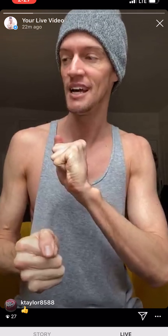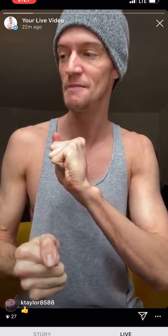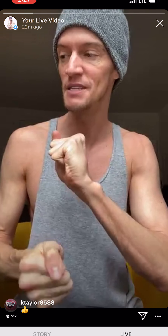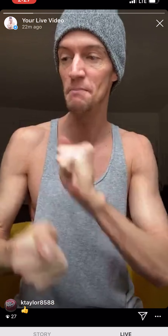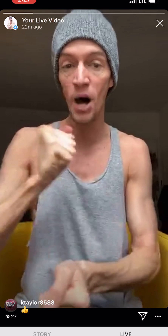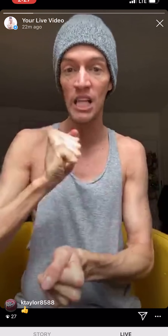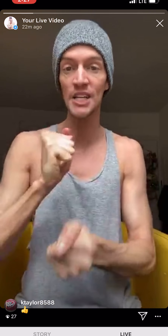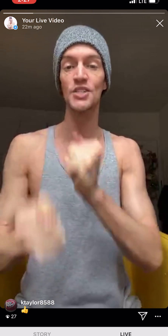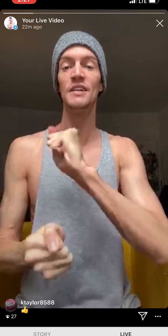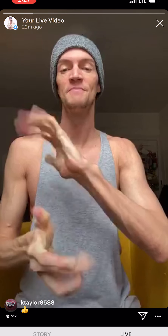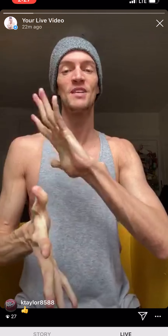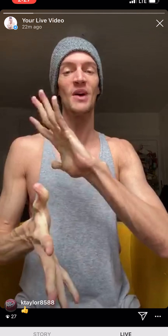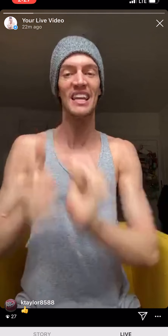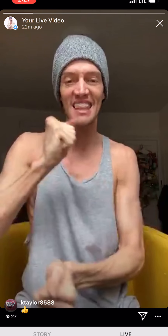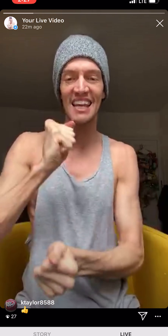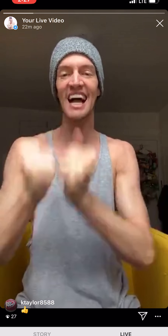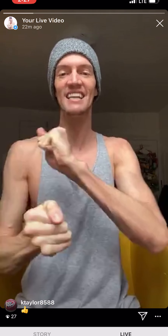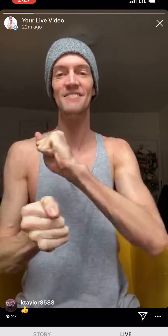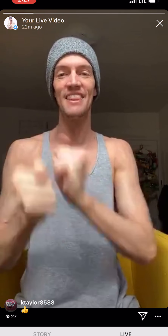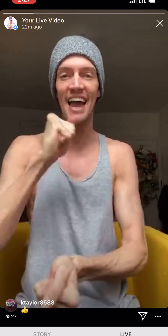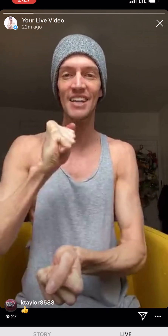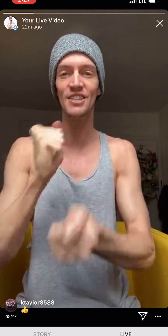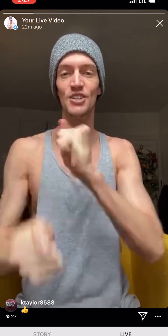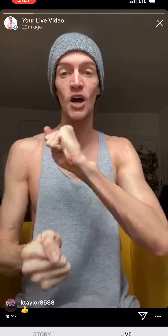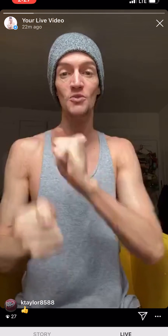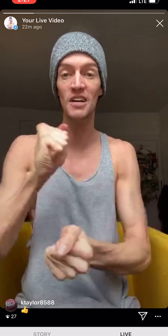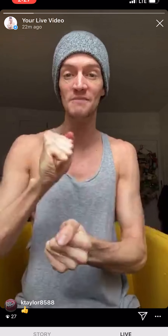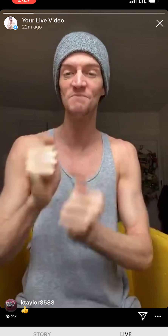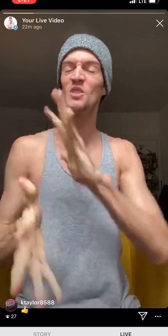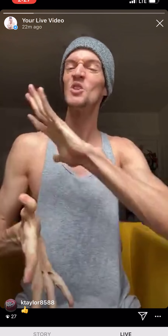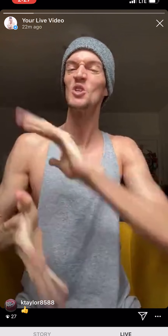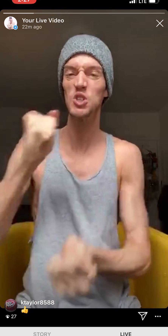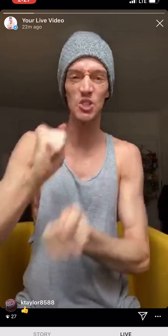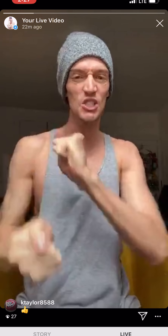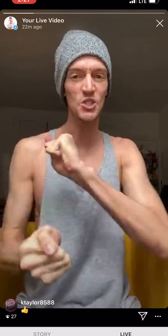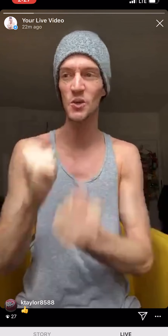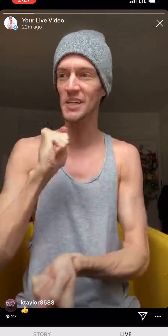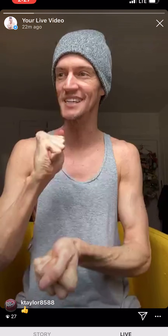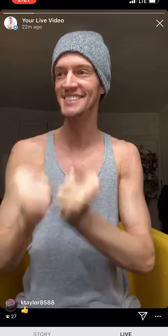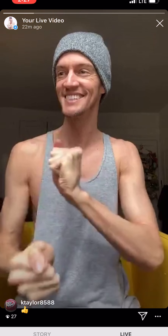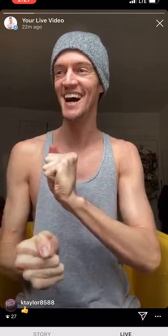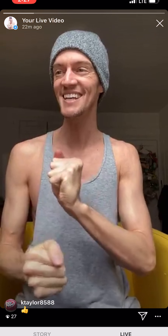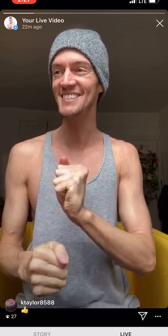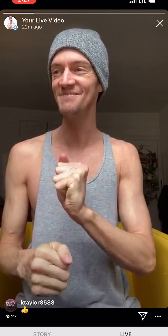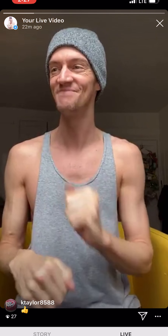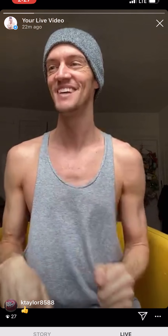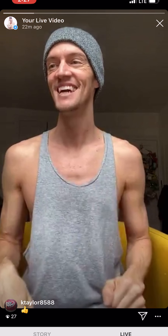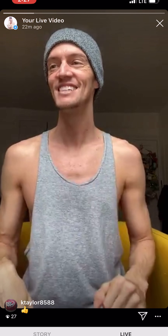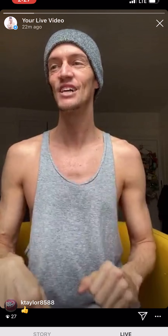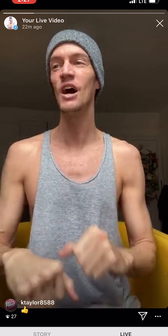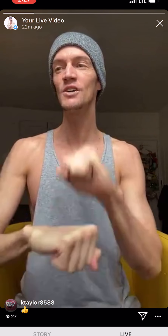demolish. So anything kind of in that genre. Destroy. Awesome. To conquer,